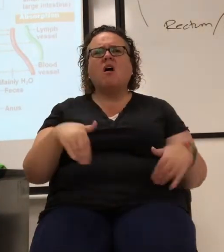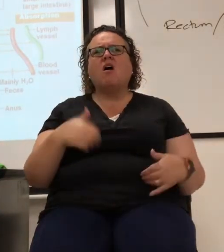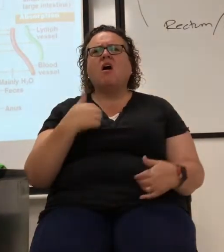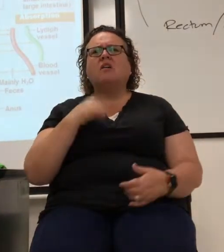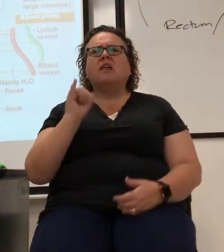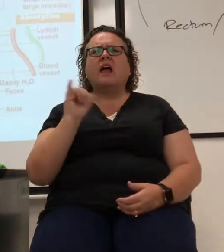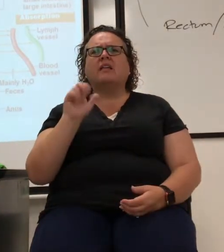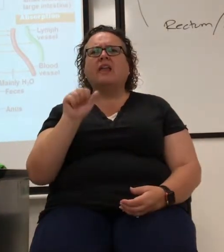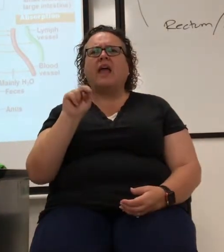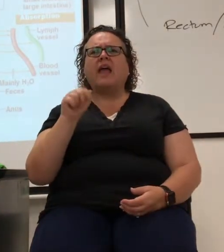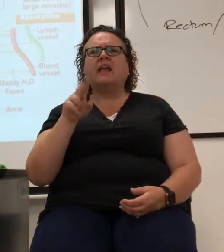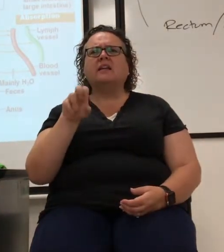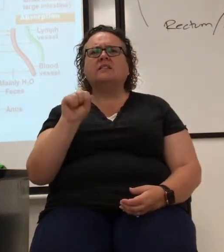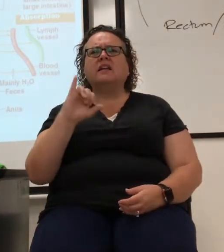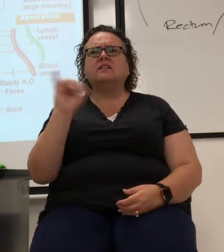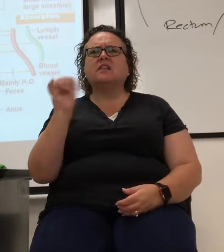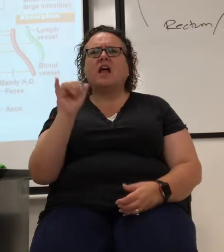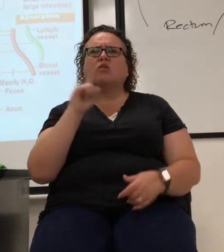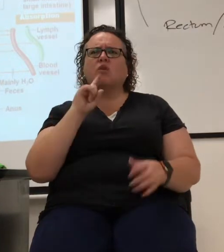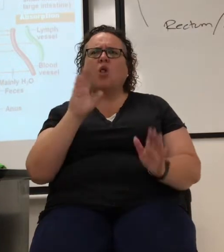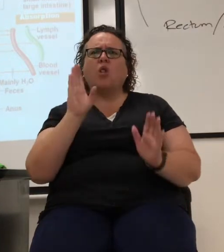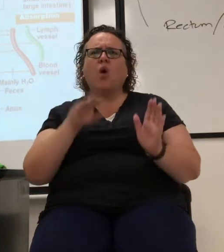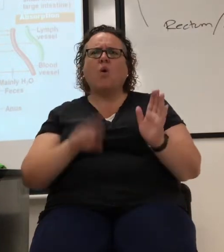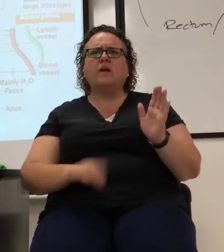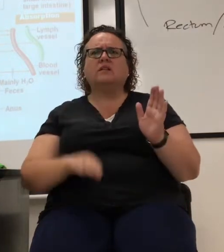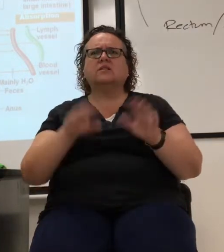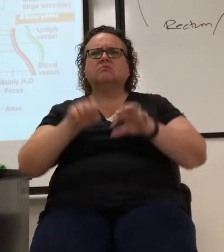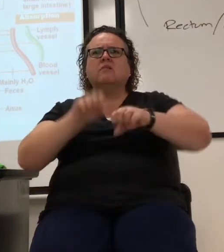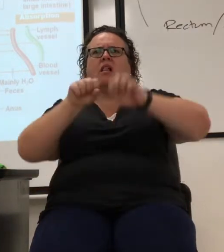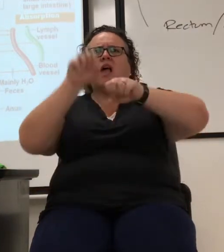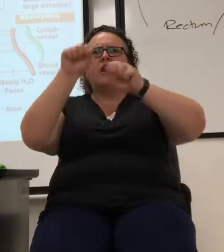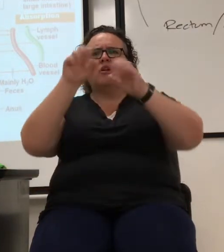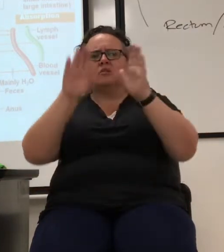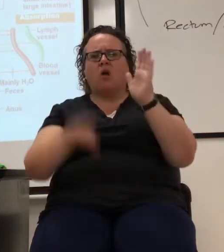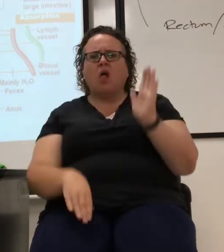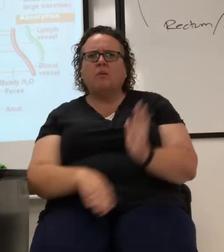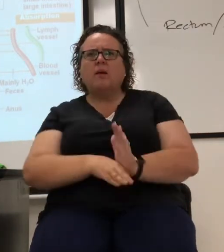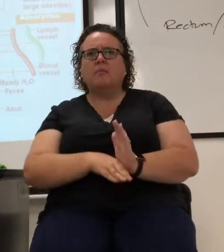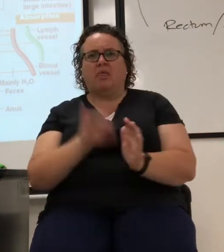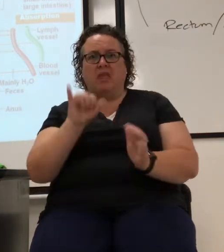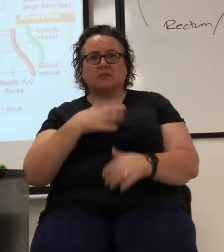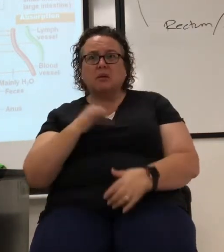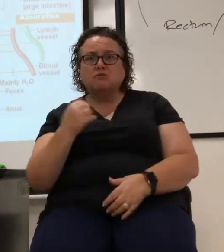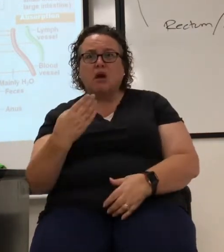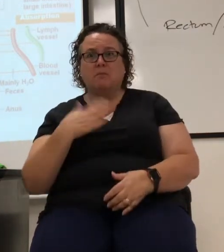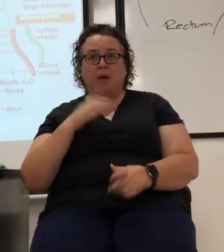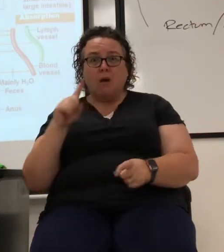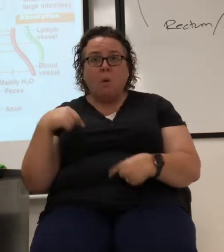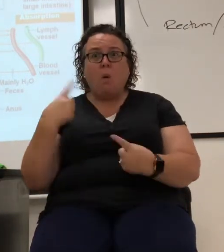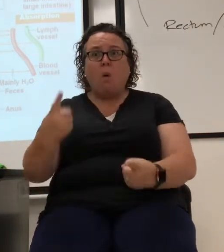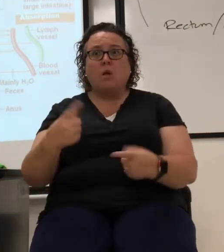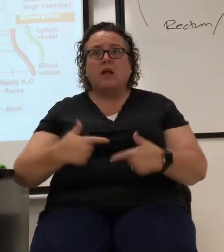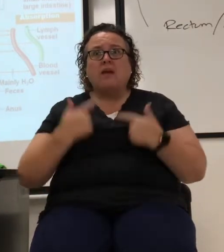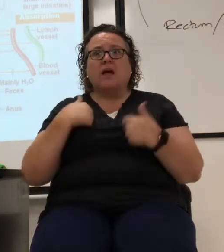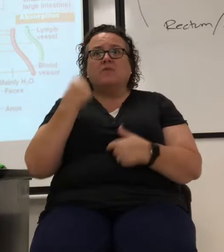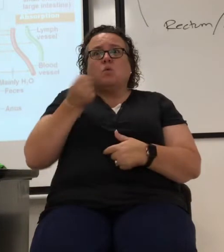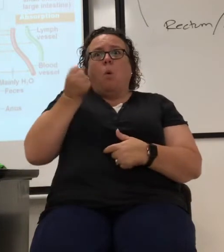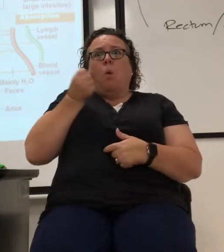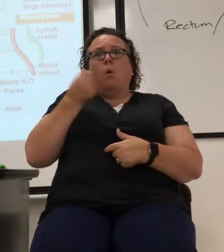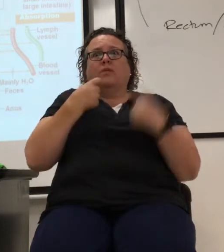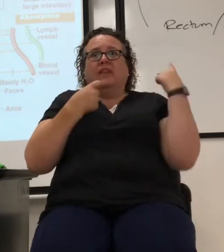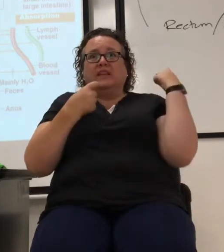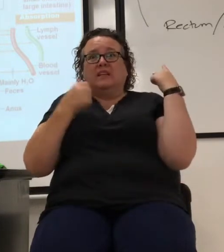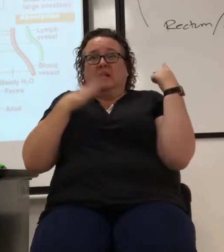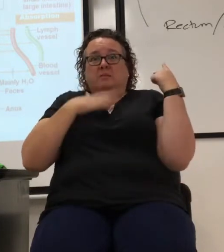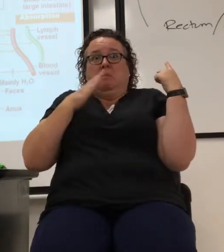of the ladder. It's like it's at the bottom. This is my job. This is my whole life. I gotta hold this stuff in. You know, it